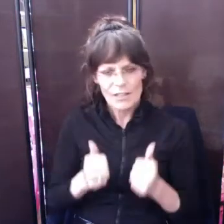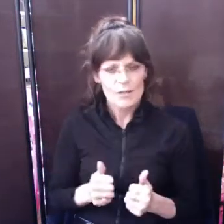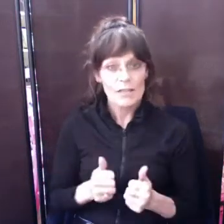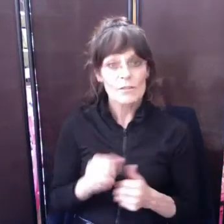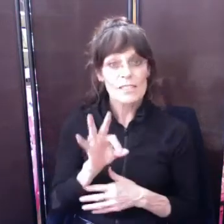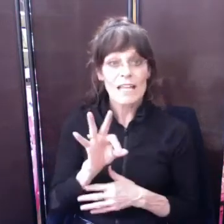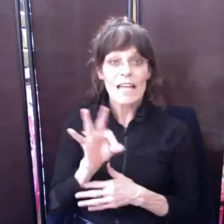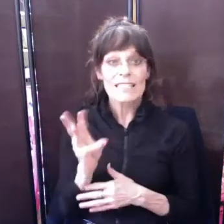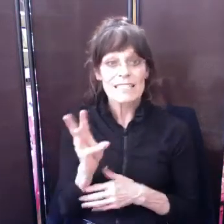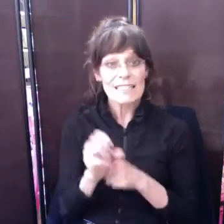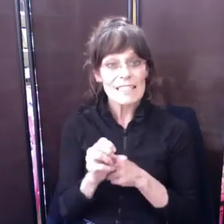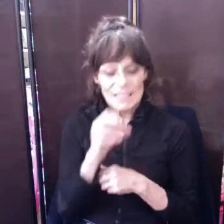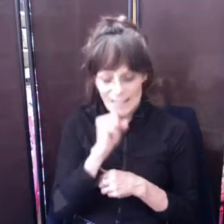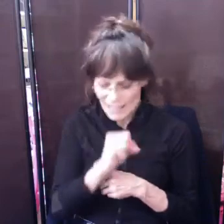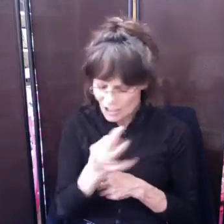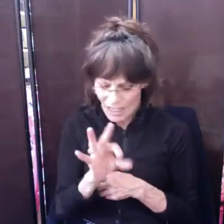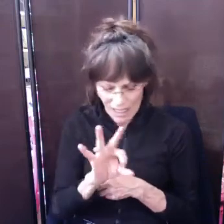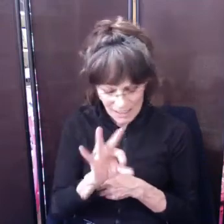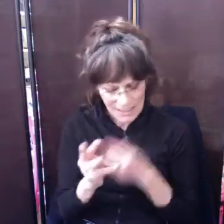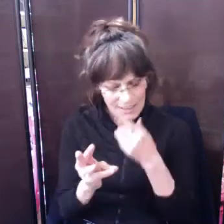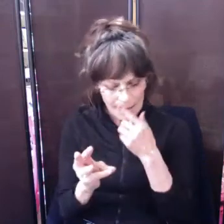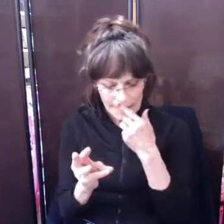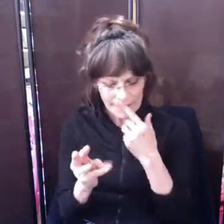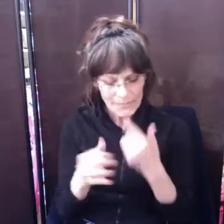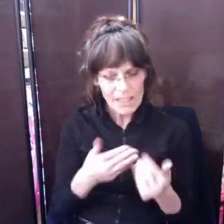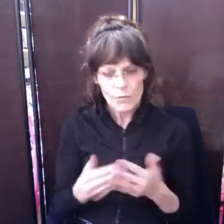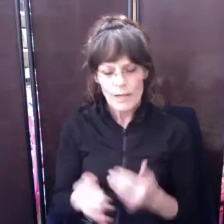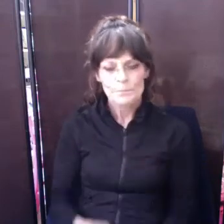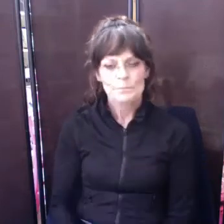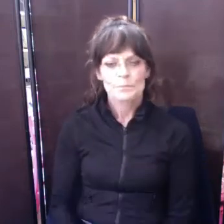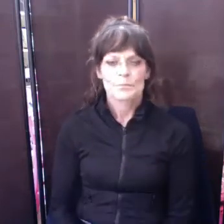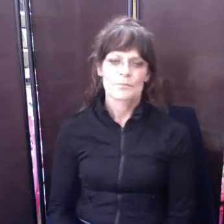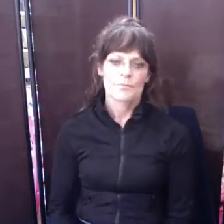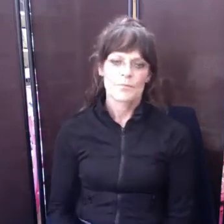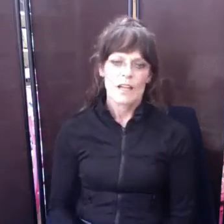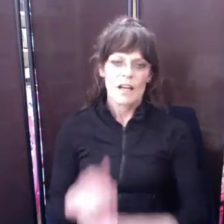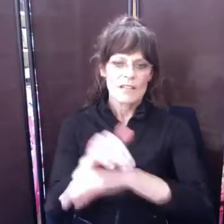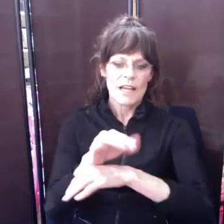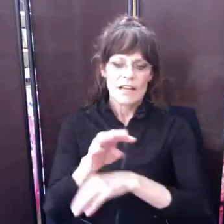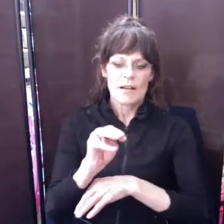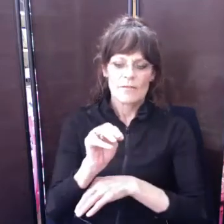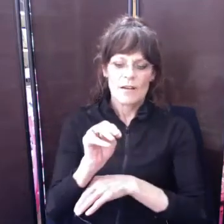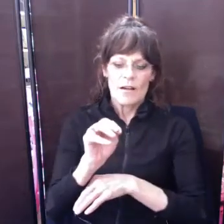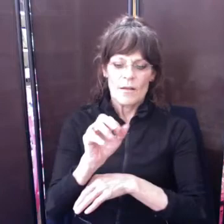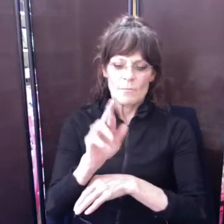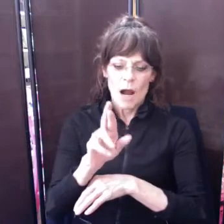years old. And anyway, on the night of March 14th of